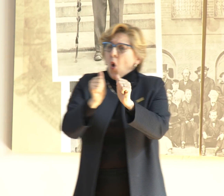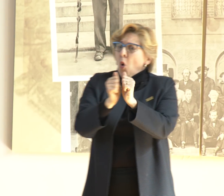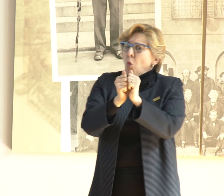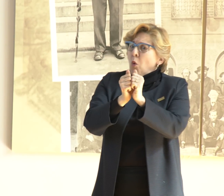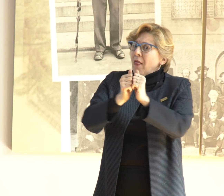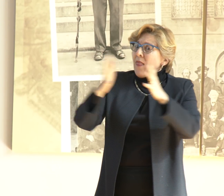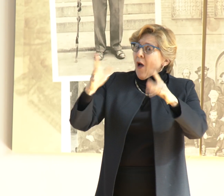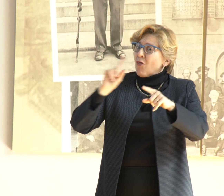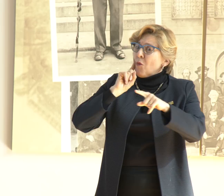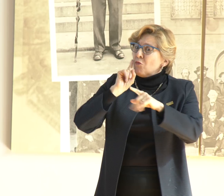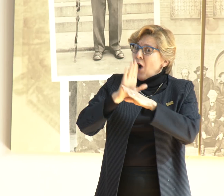day.